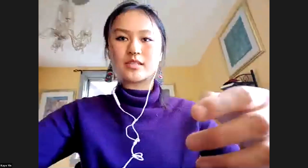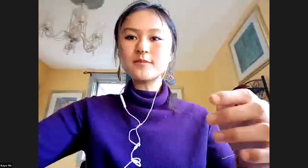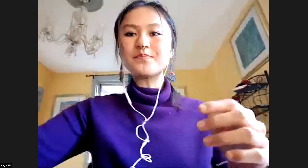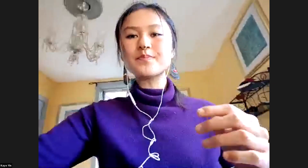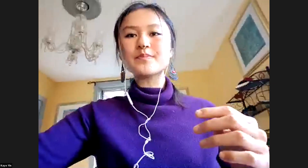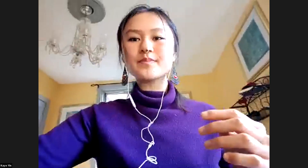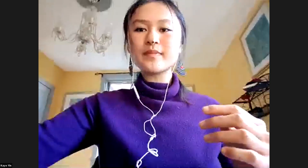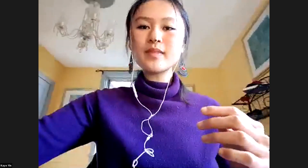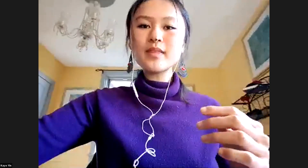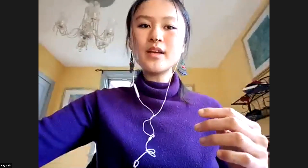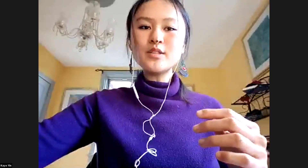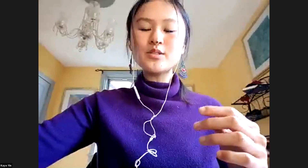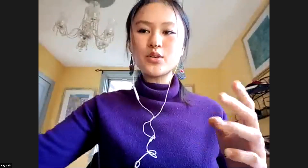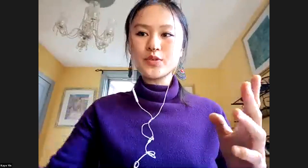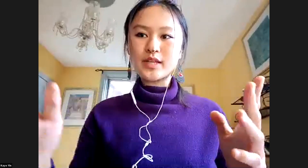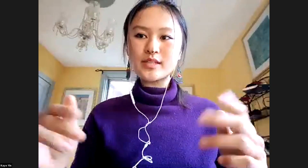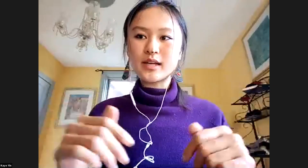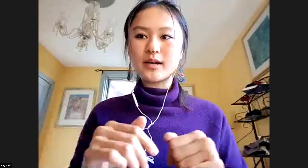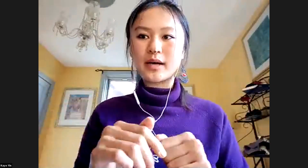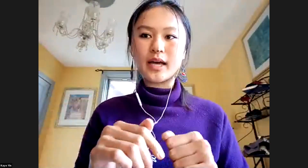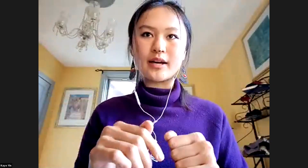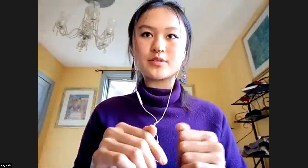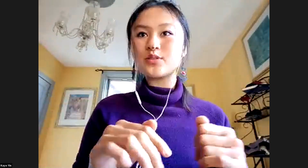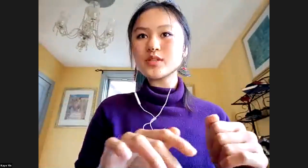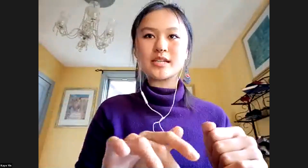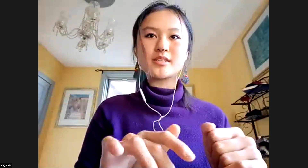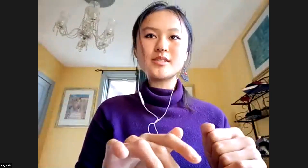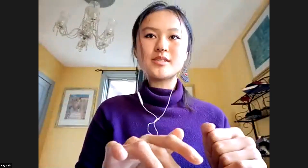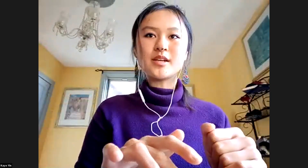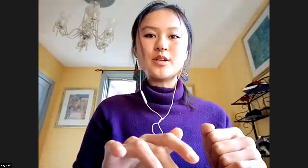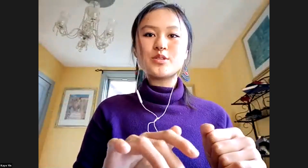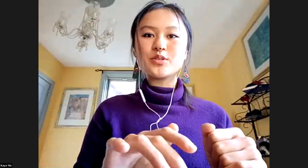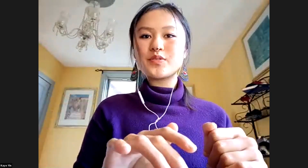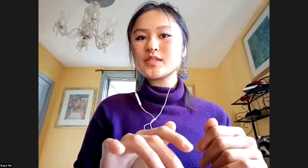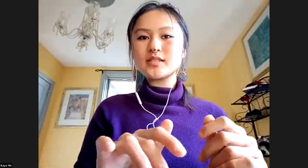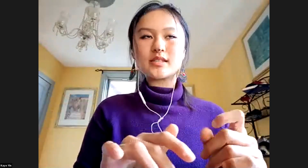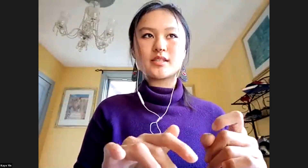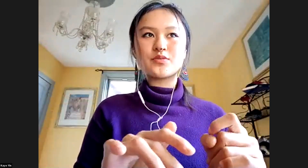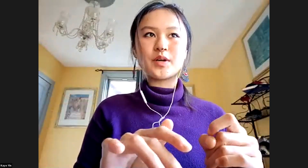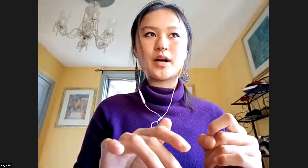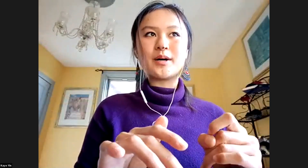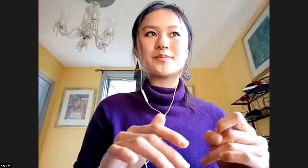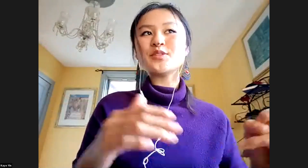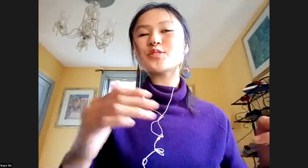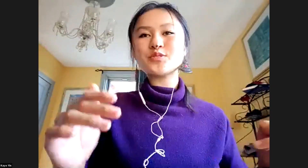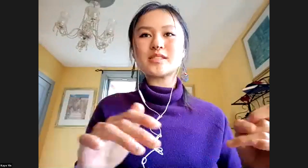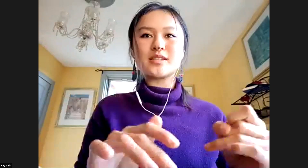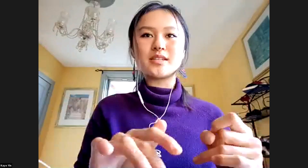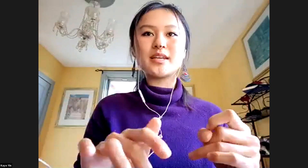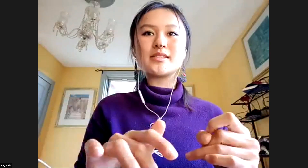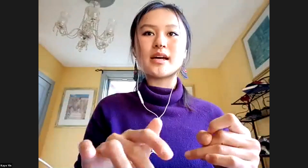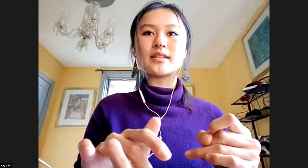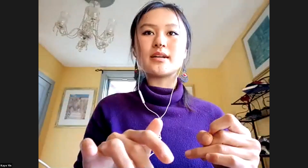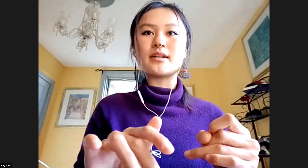translation. So for this, I have 2 suggestions. So the first suggestion for future